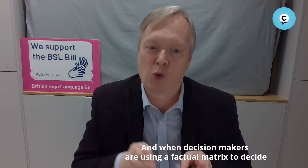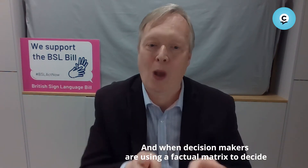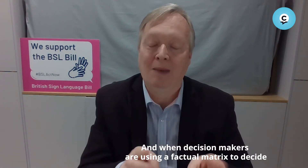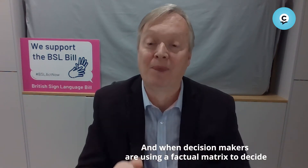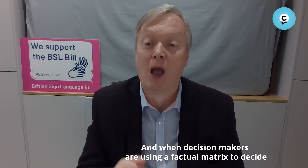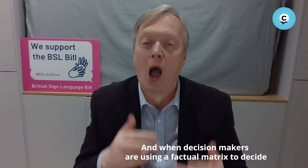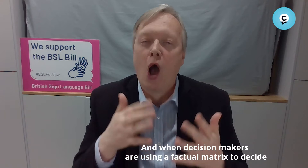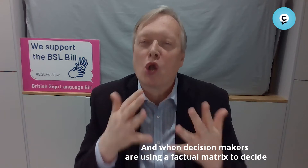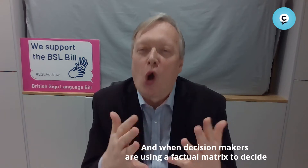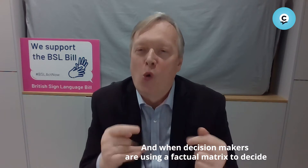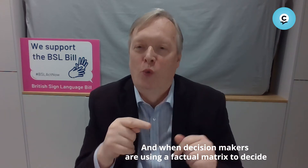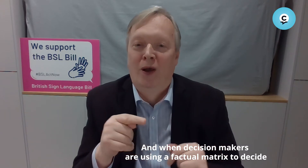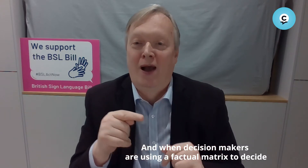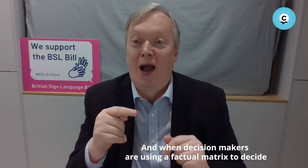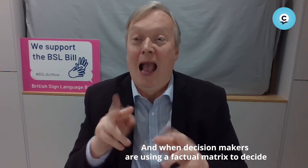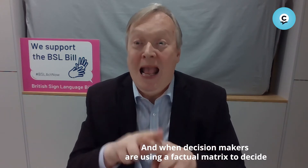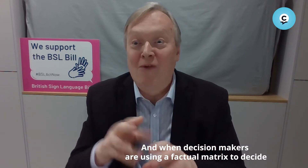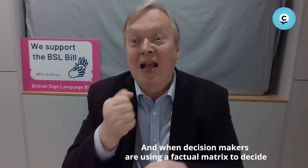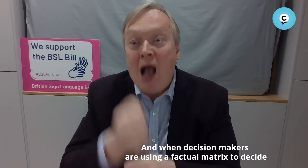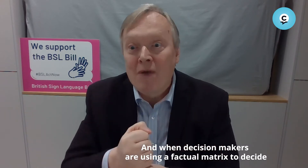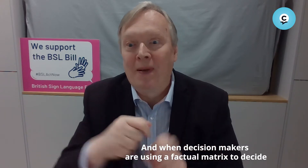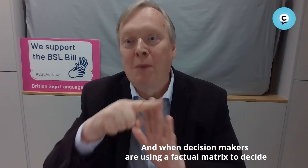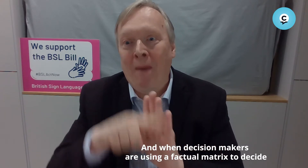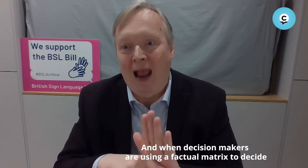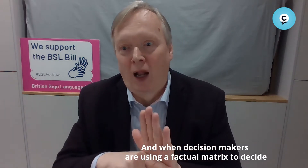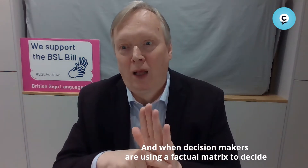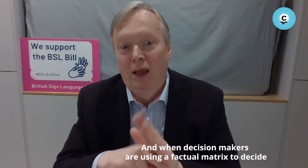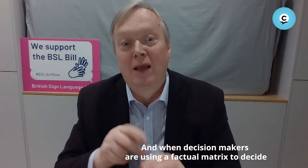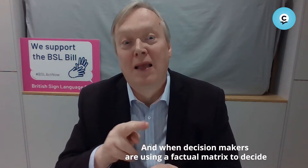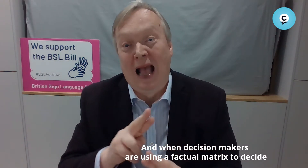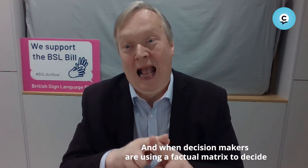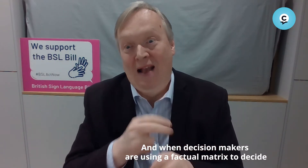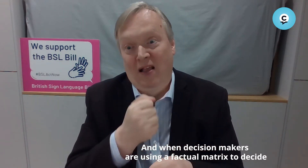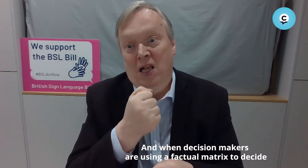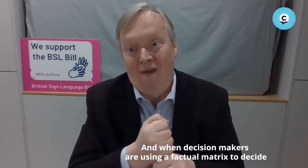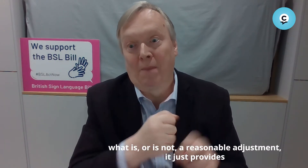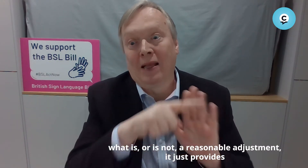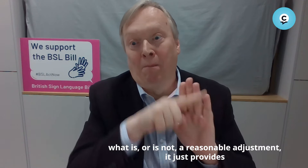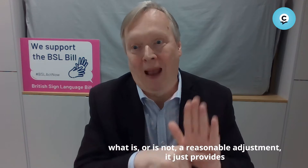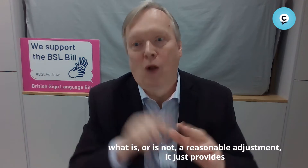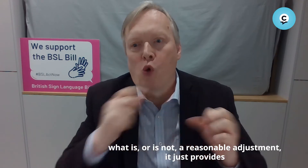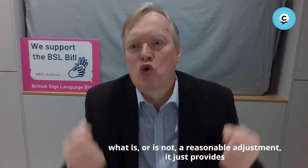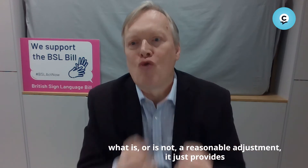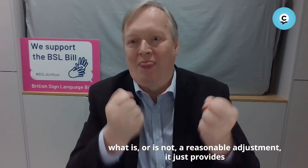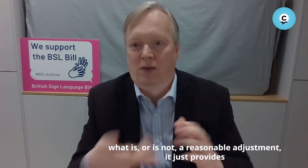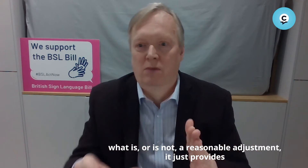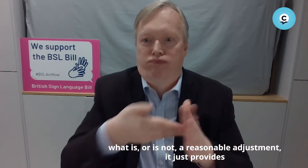decision makers are using a factual matrix to decide what is or is not a reasonable adjustment, it